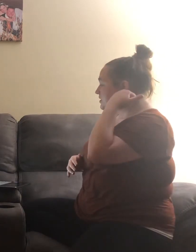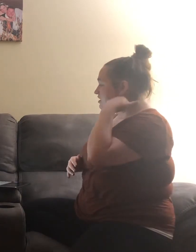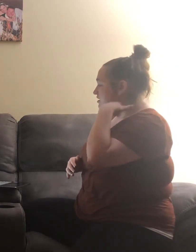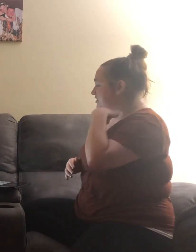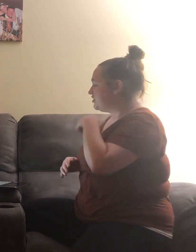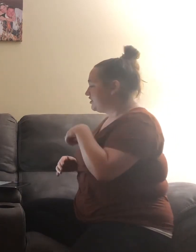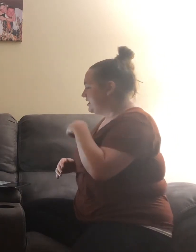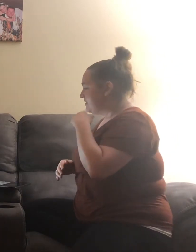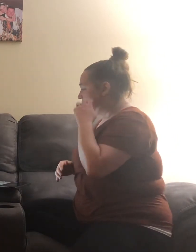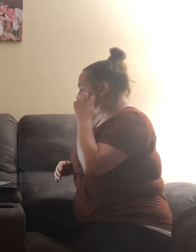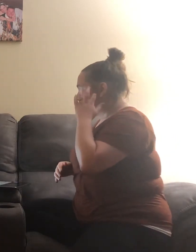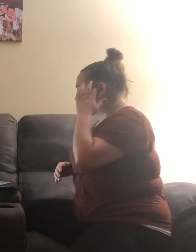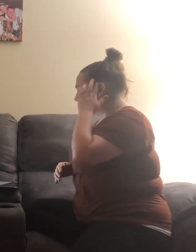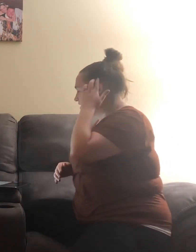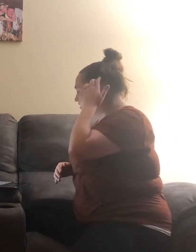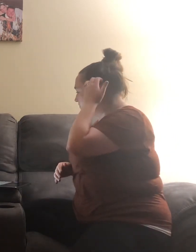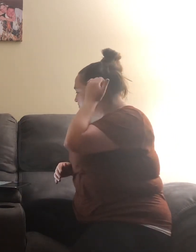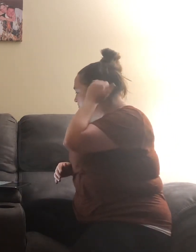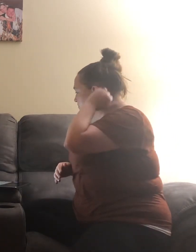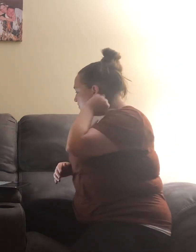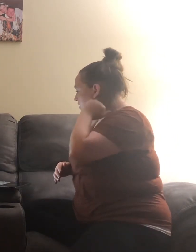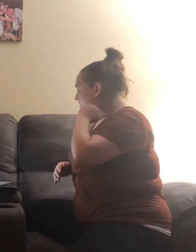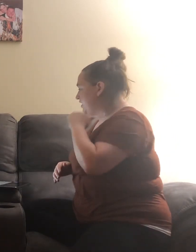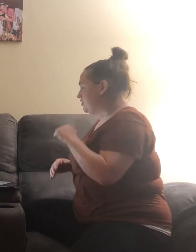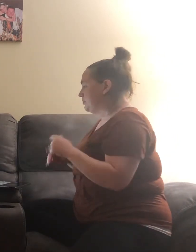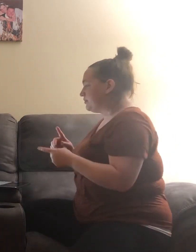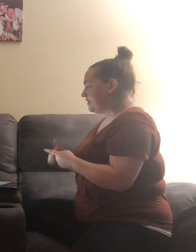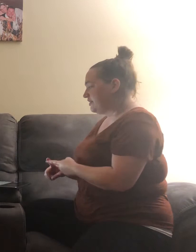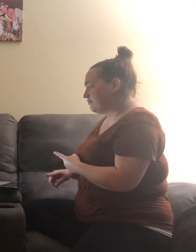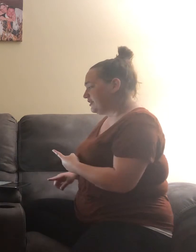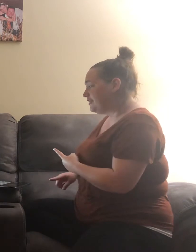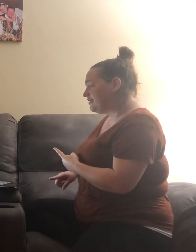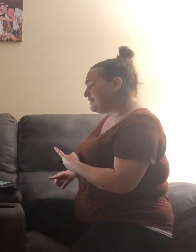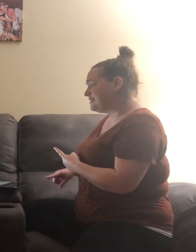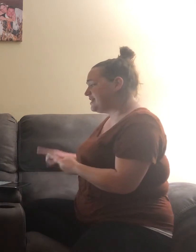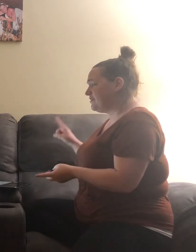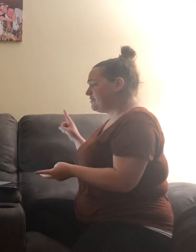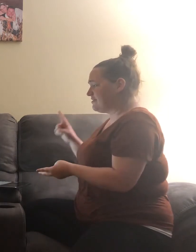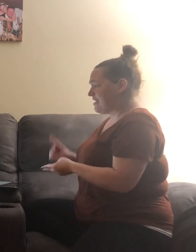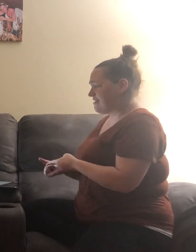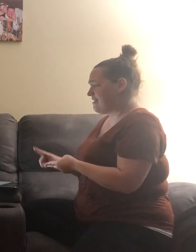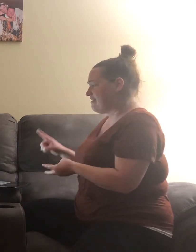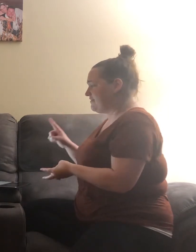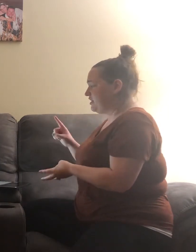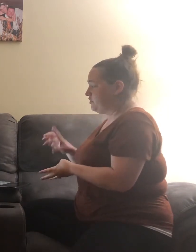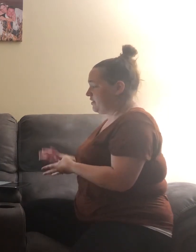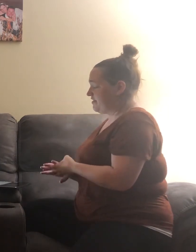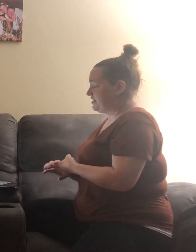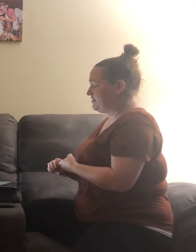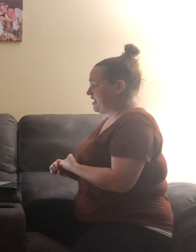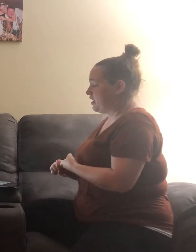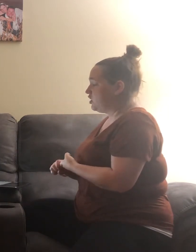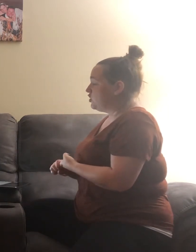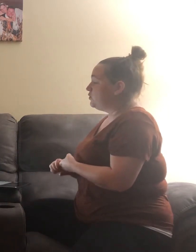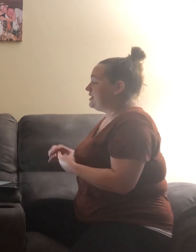started at the green. This means that you're breathing really good, Xavier. You're not coughing. You don't have any of that wheezing